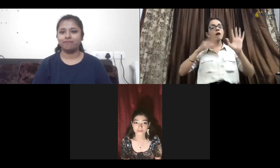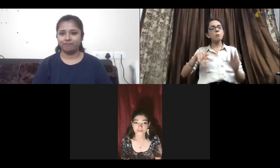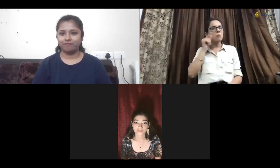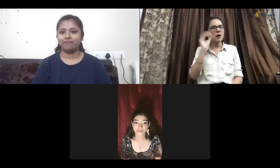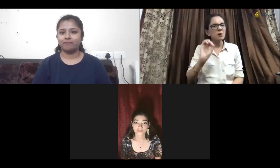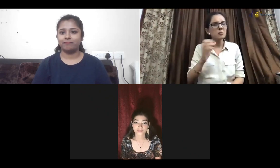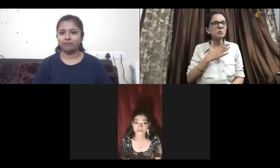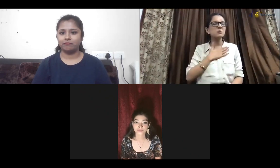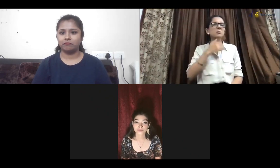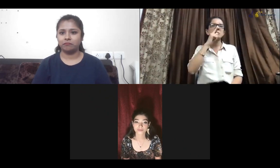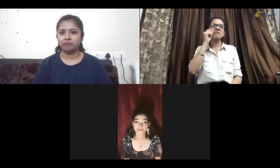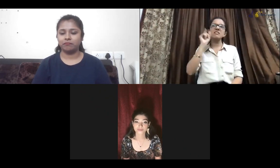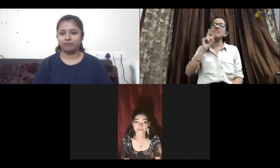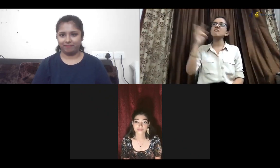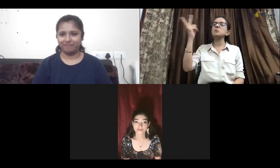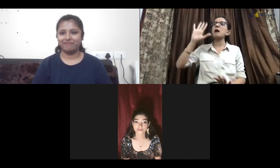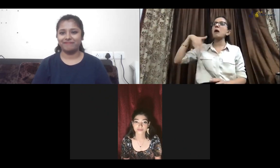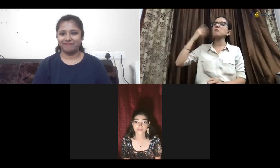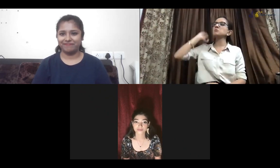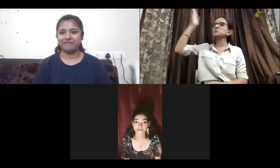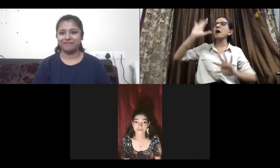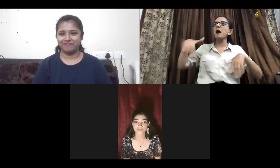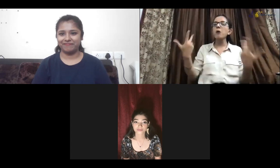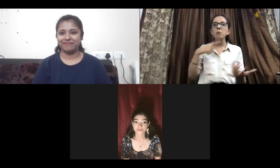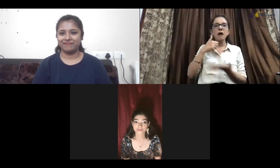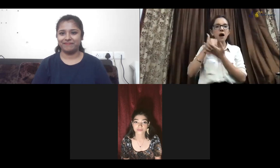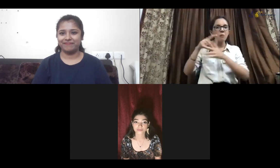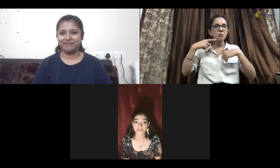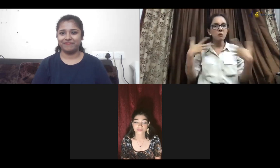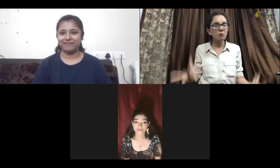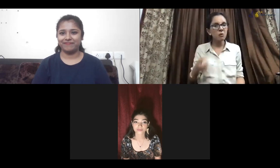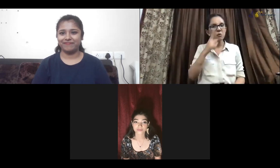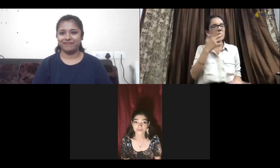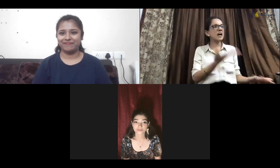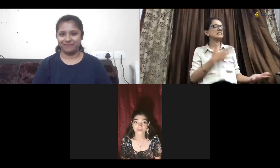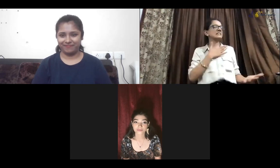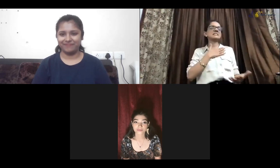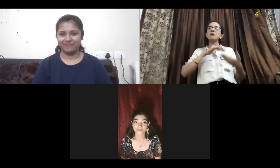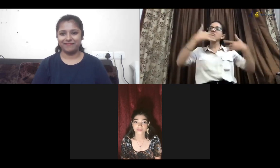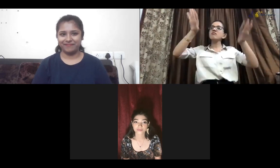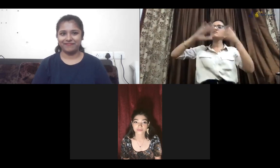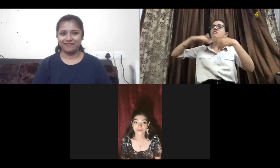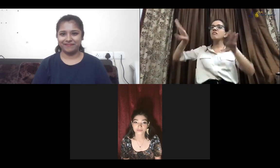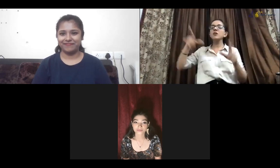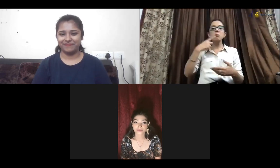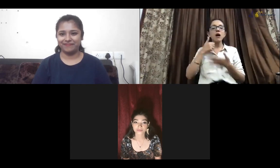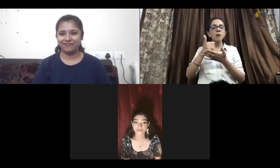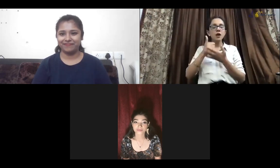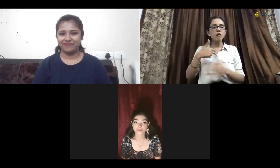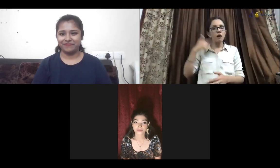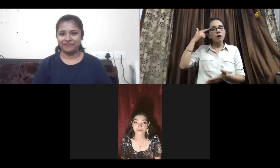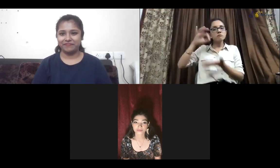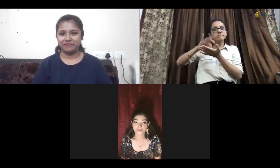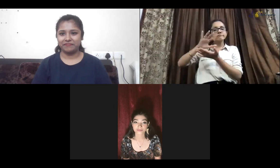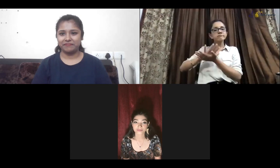are have been asking we have been asked same questions again again. Who will help your parents? Oh,